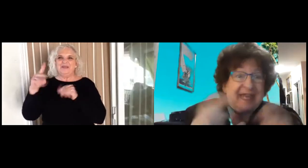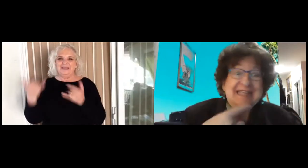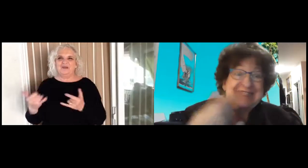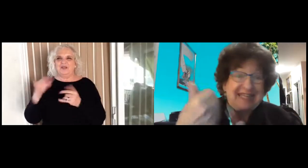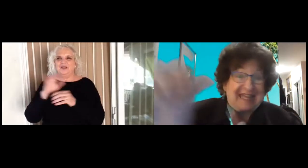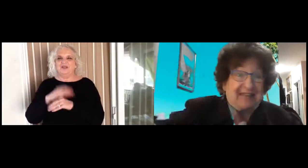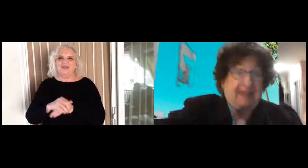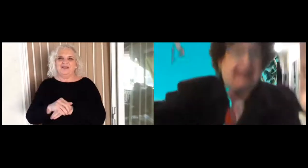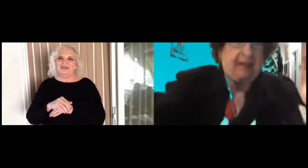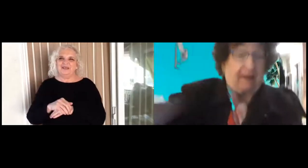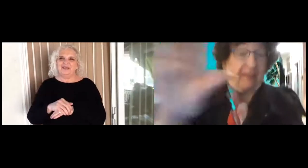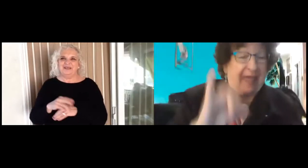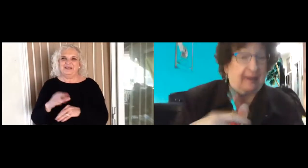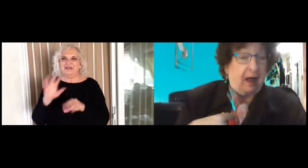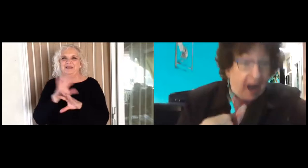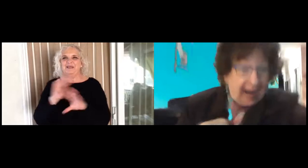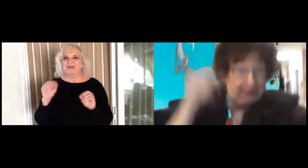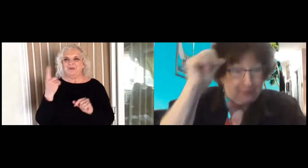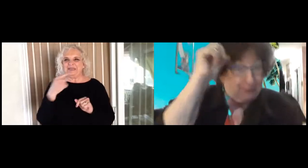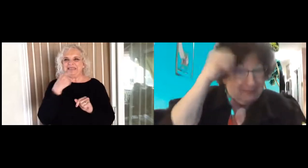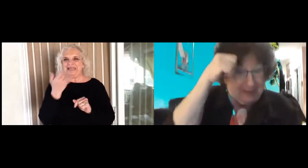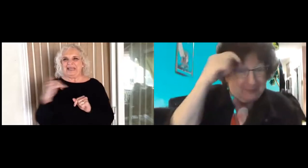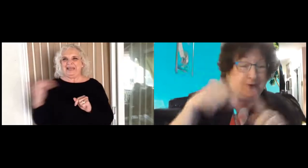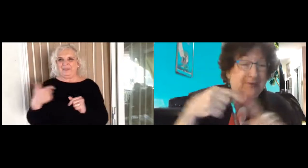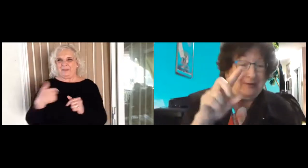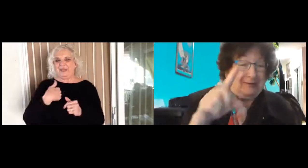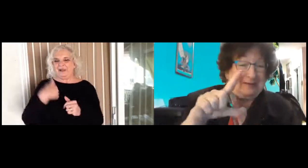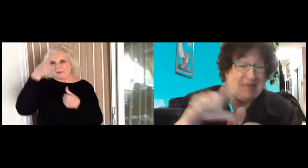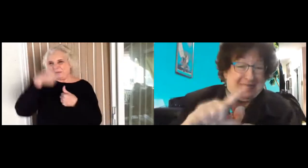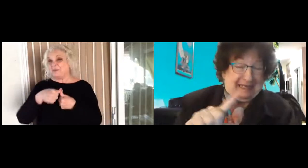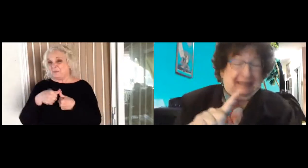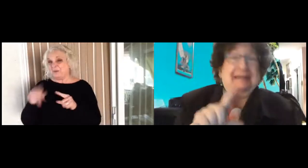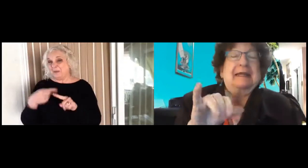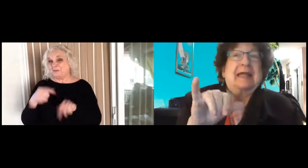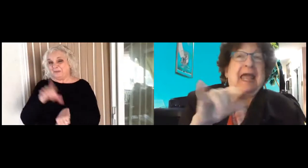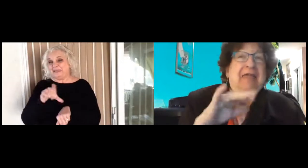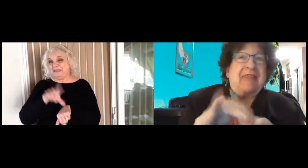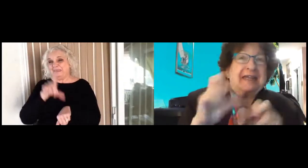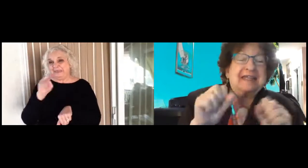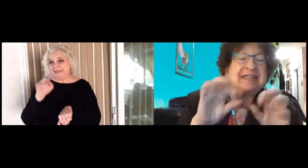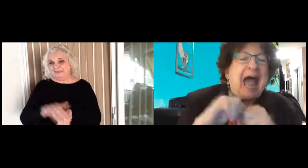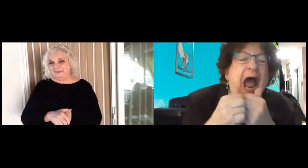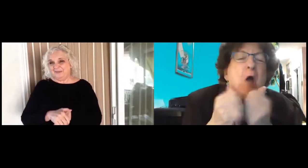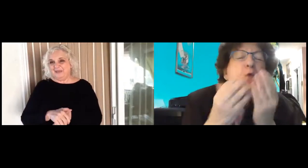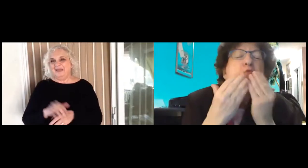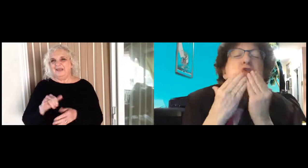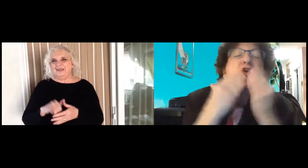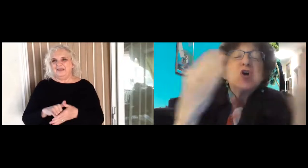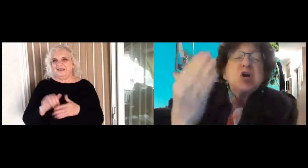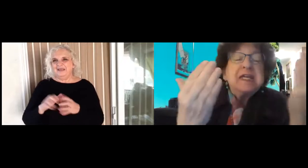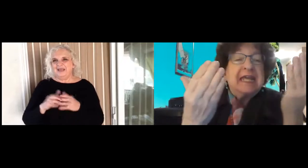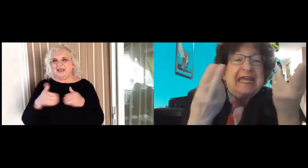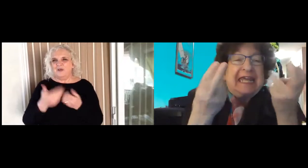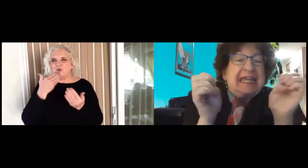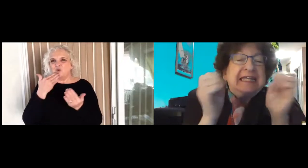Nobody has said anything that I remember about Danny, and that is how